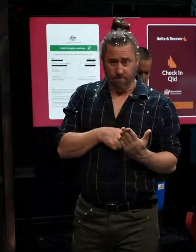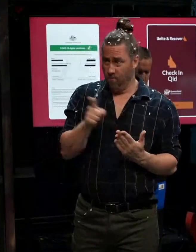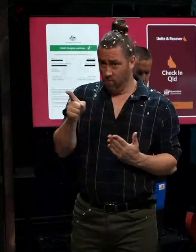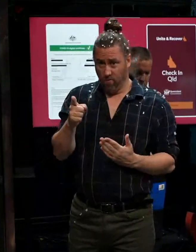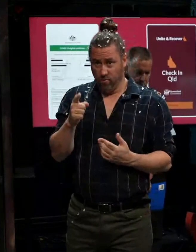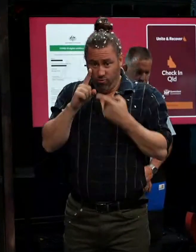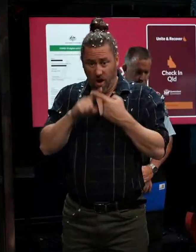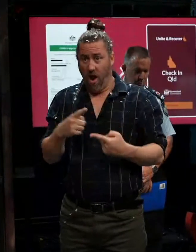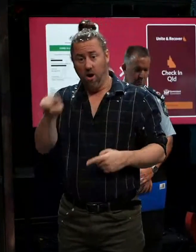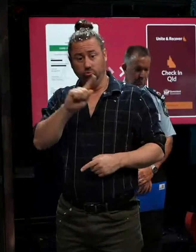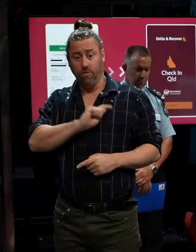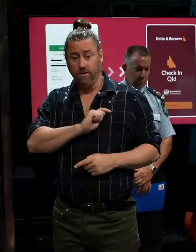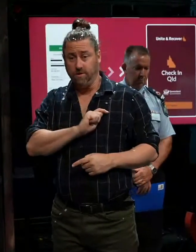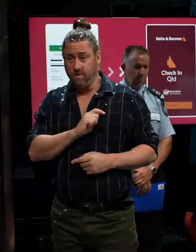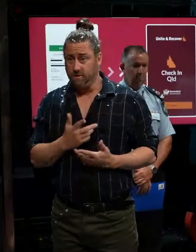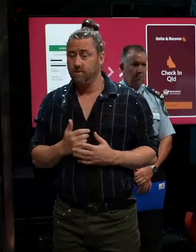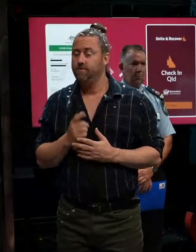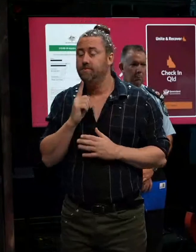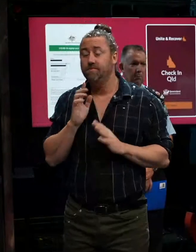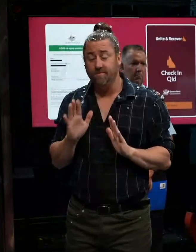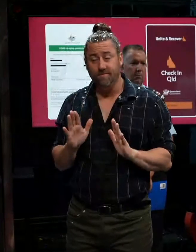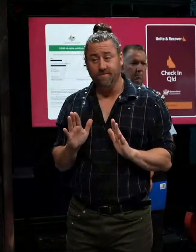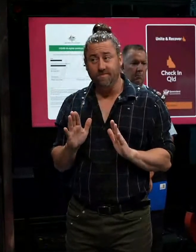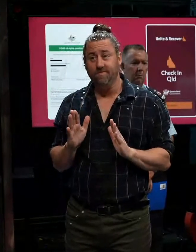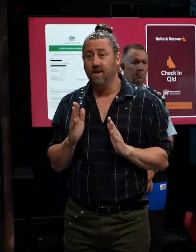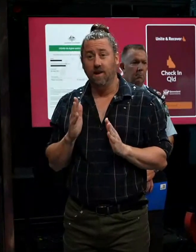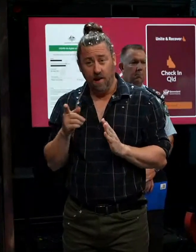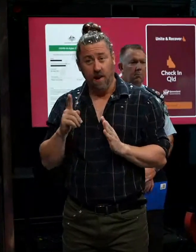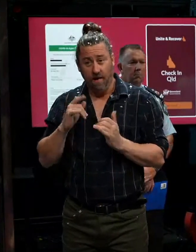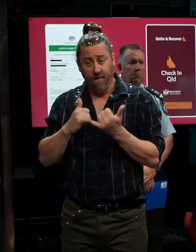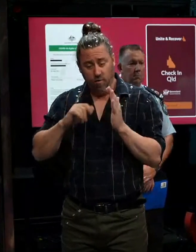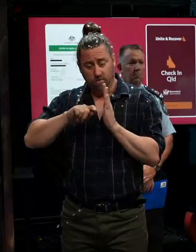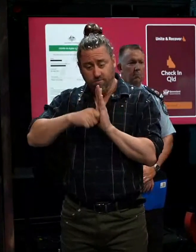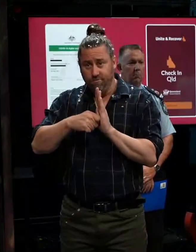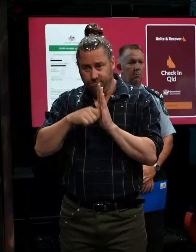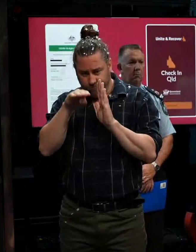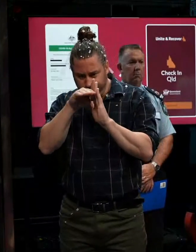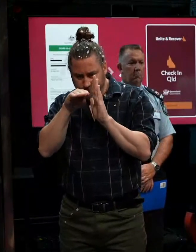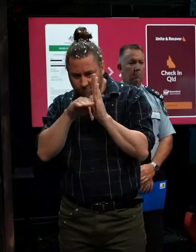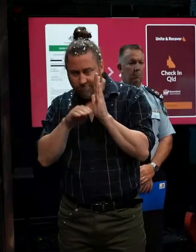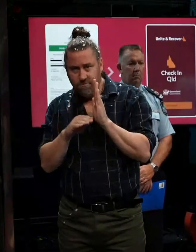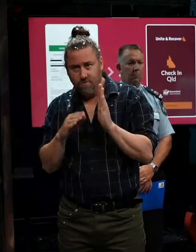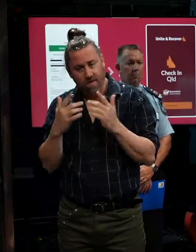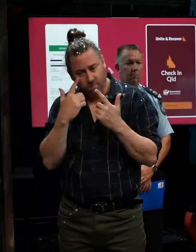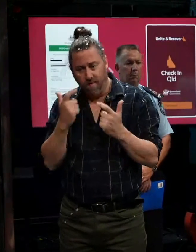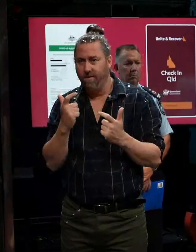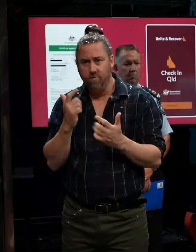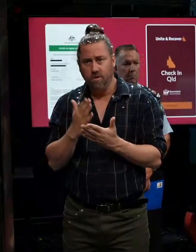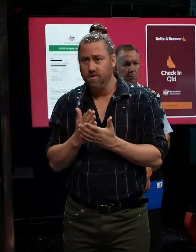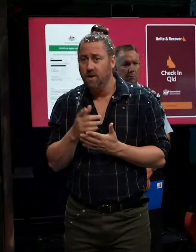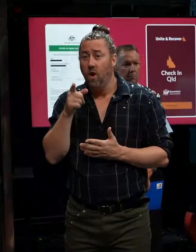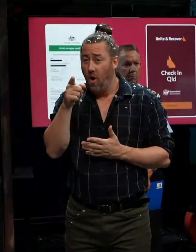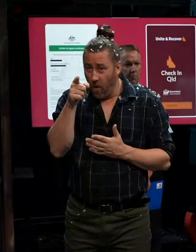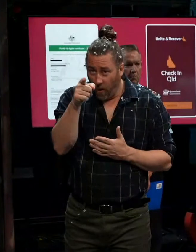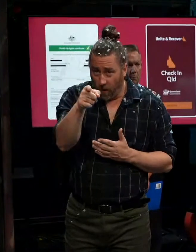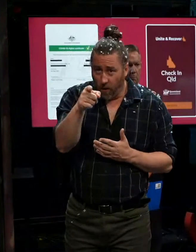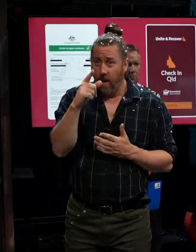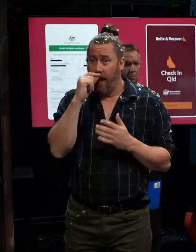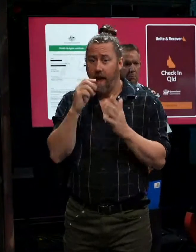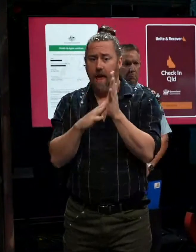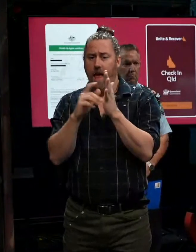very clear, the process is very tight and it's very clear. And of course, you can only access